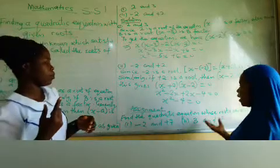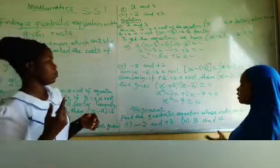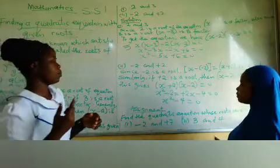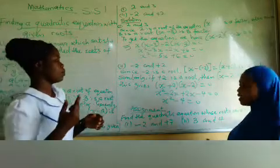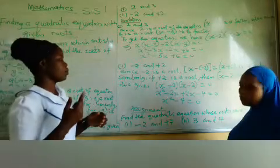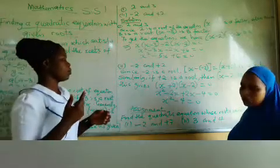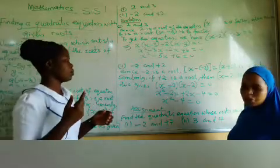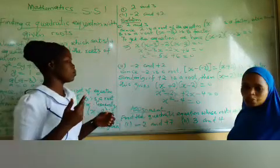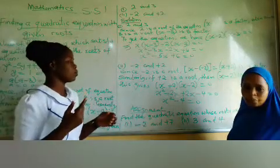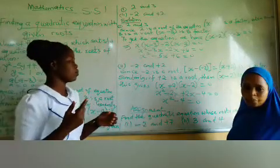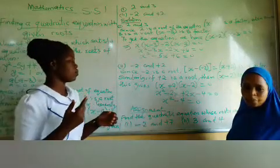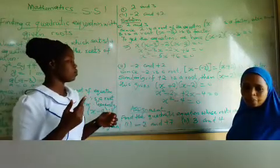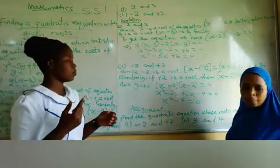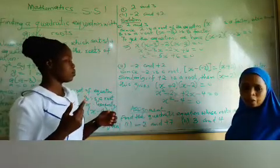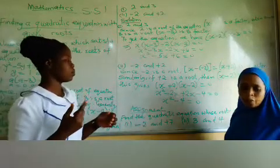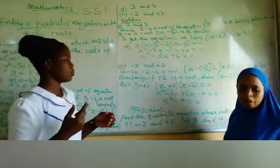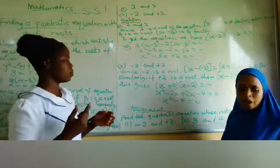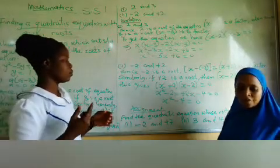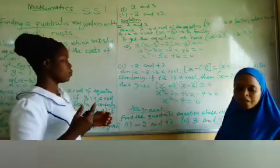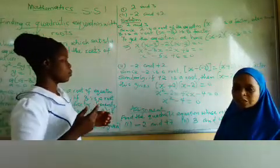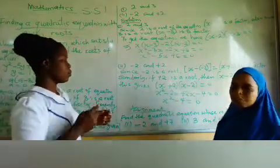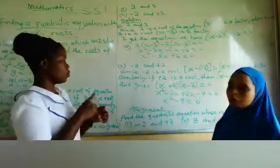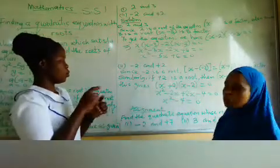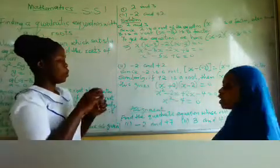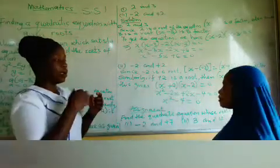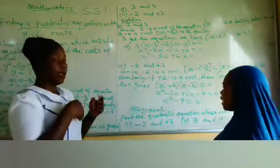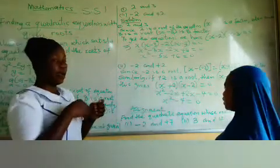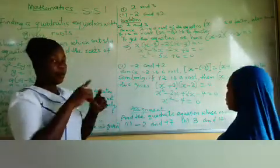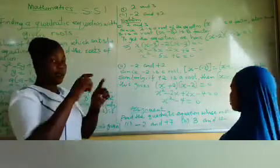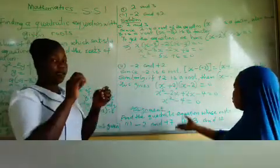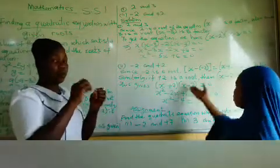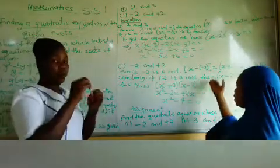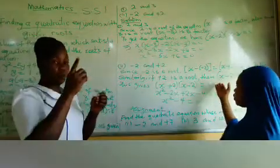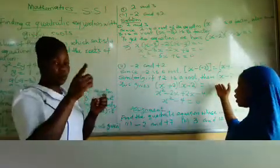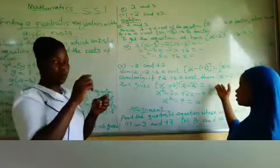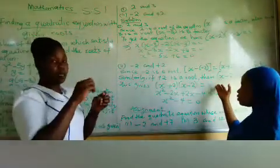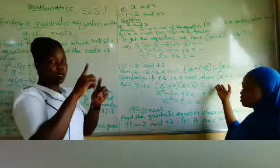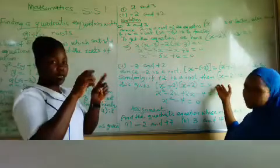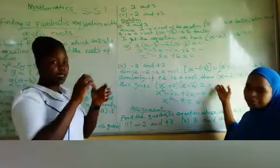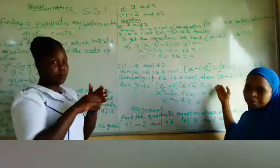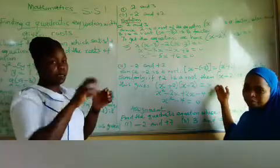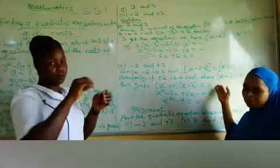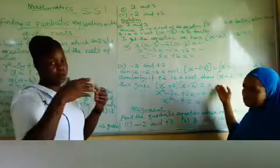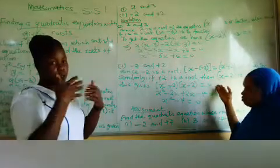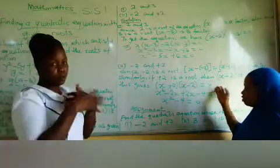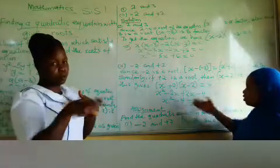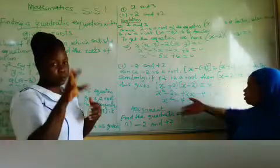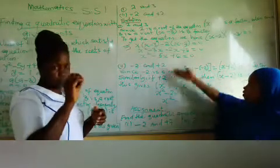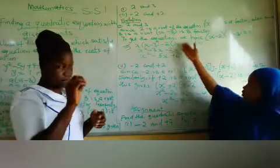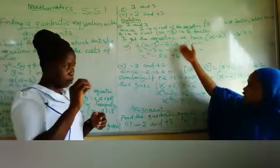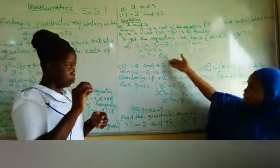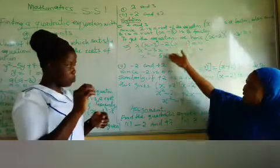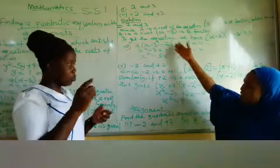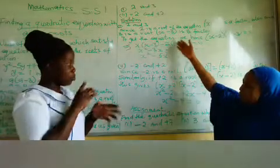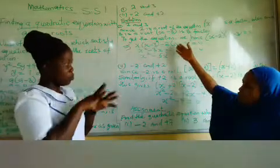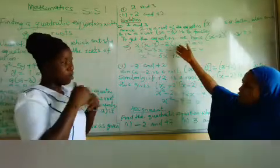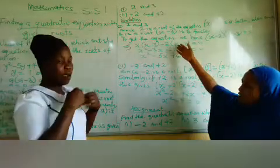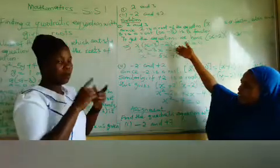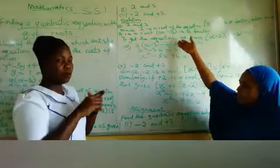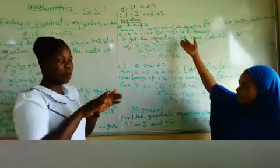x minus 2. When you have x plus 2, x minus 2, equate it to 0. You don't need to expand it one after the